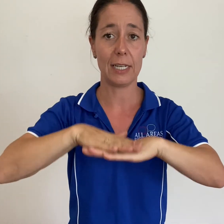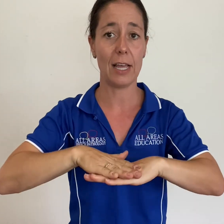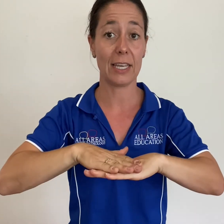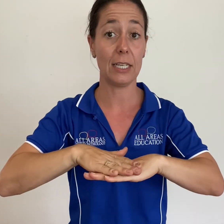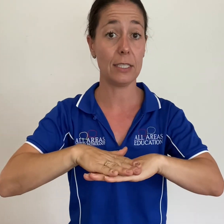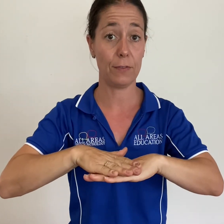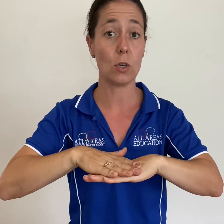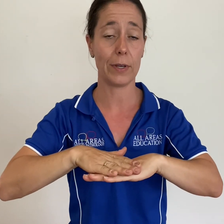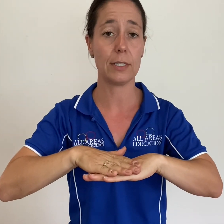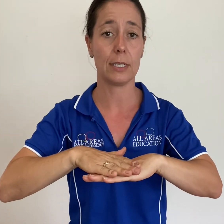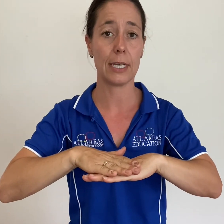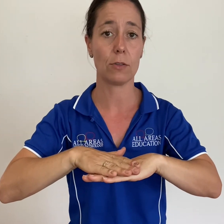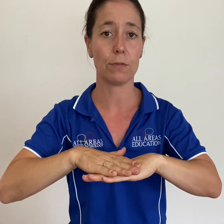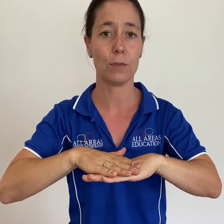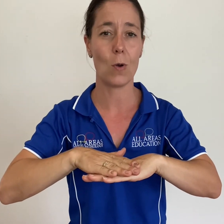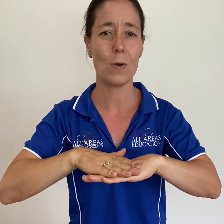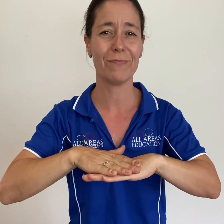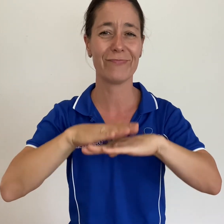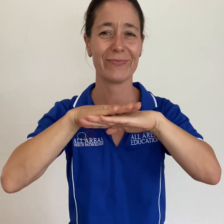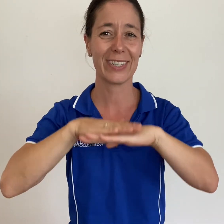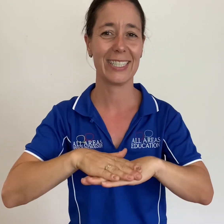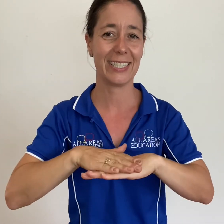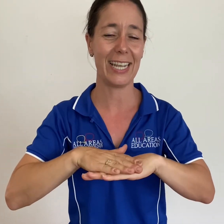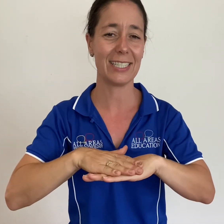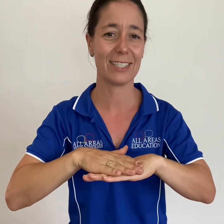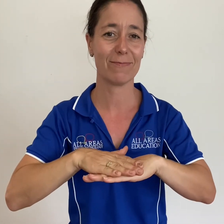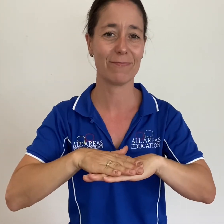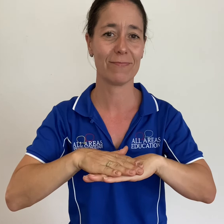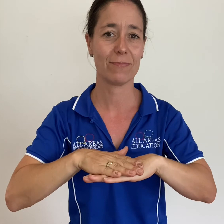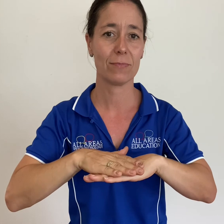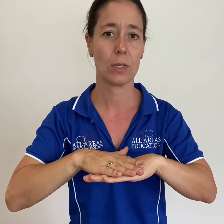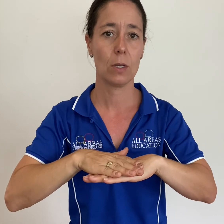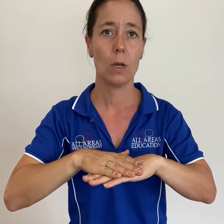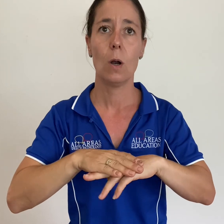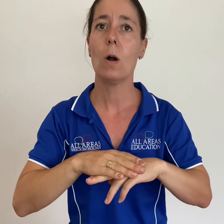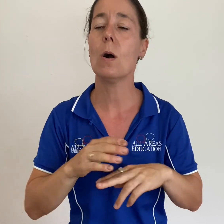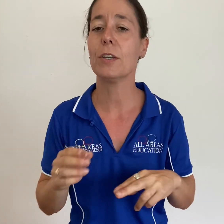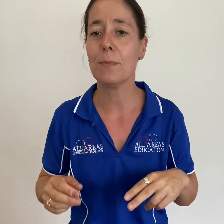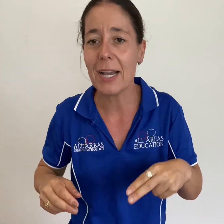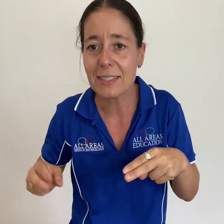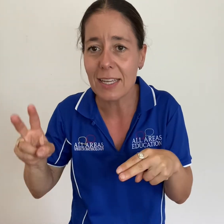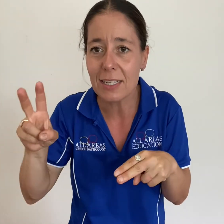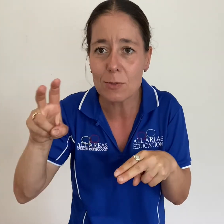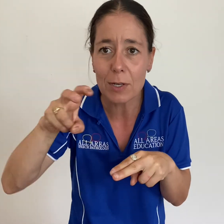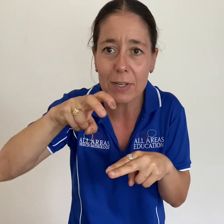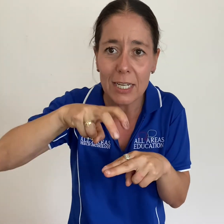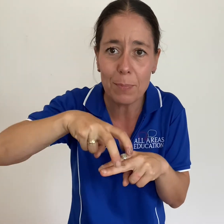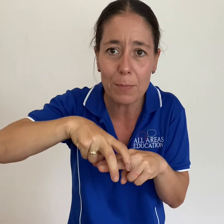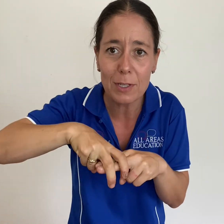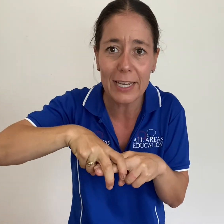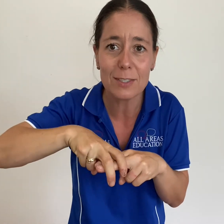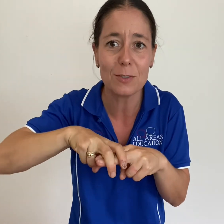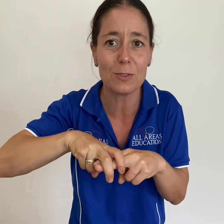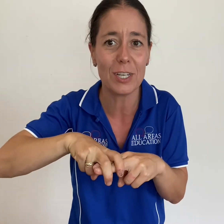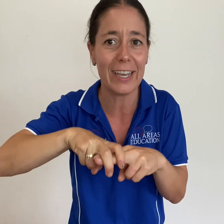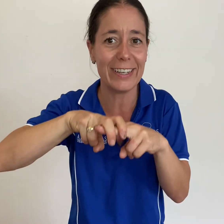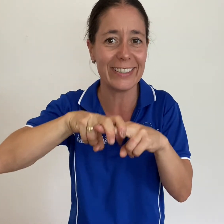like this if you're going to sit down on the floor. Sit. Or you might see this one. Ready? Pop your legs on your chair.